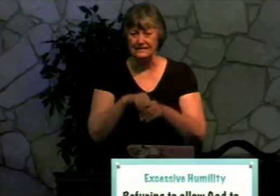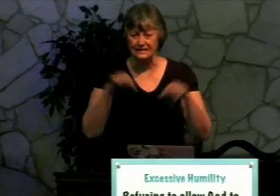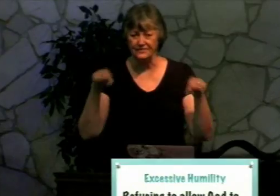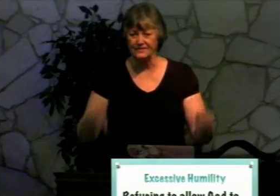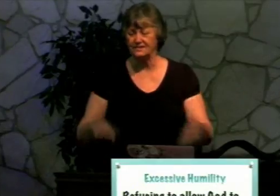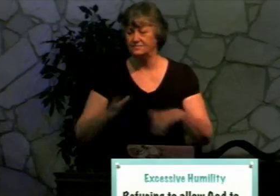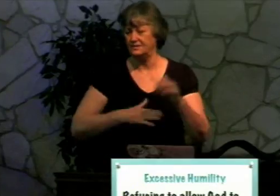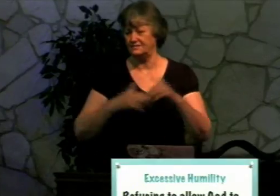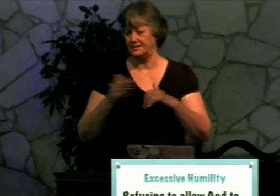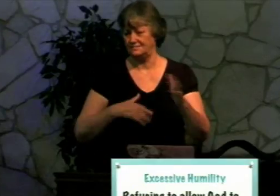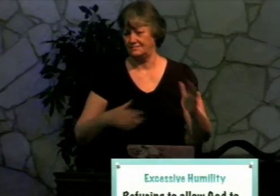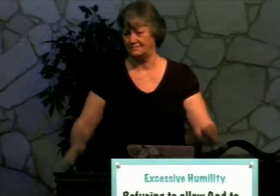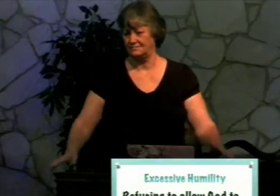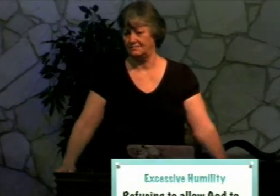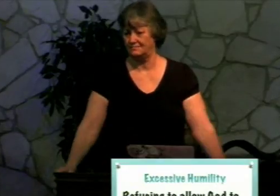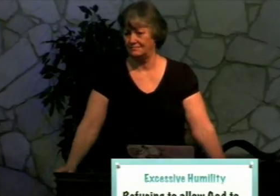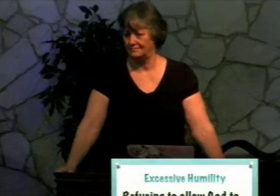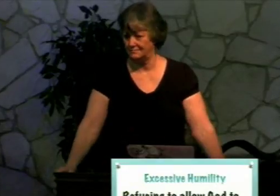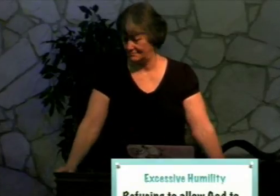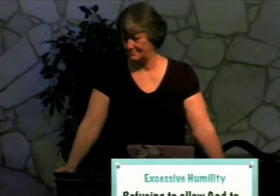in this building.